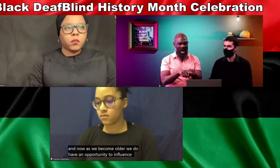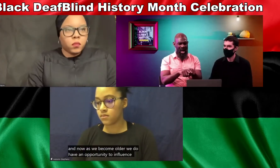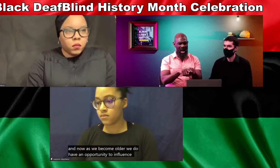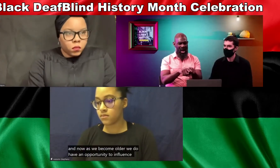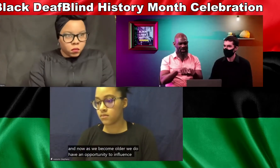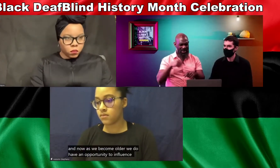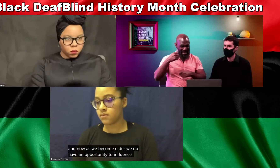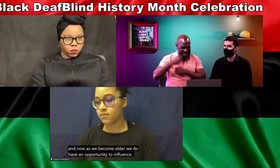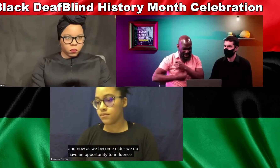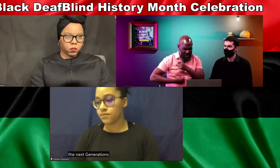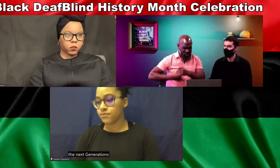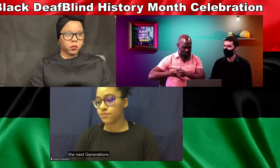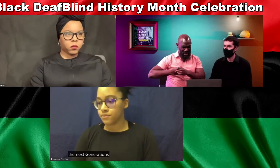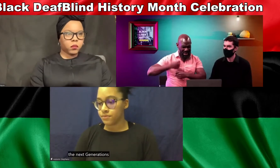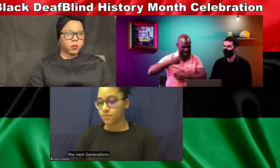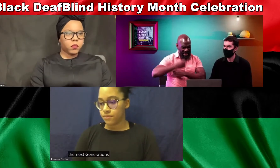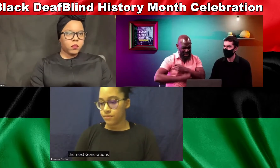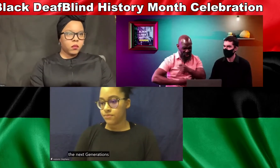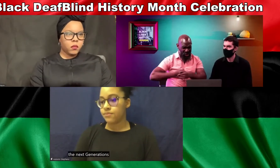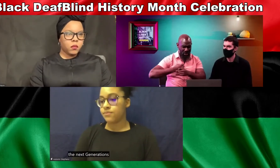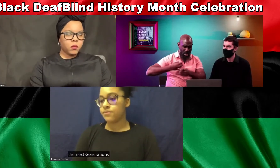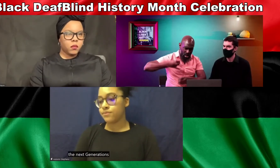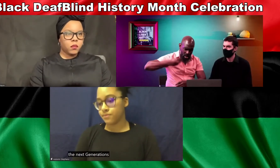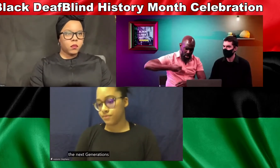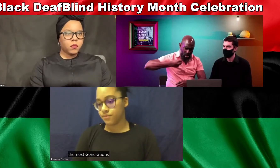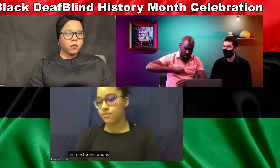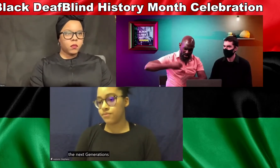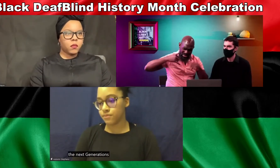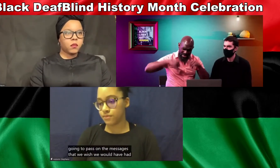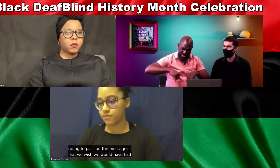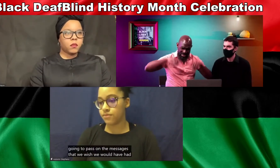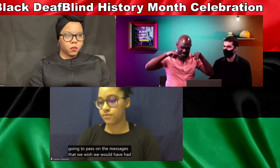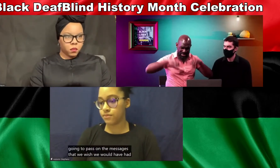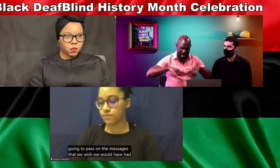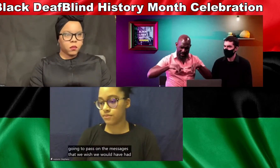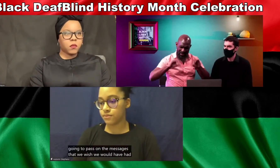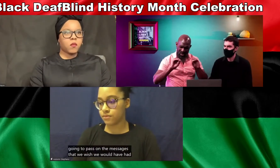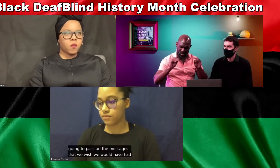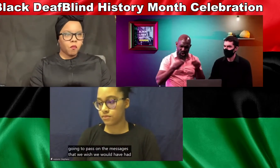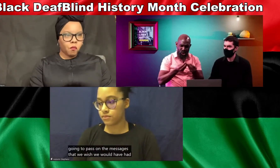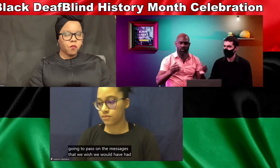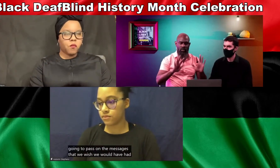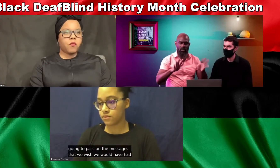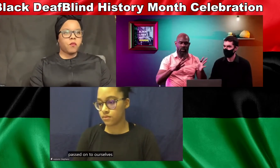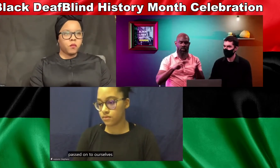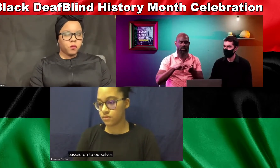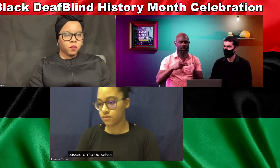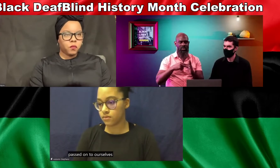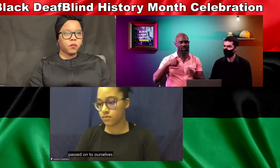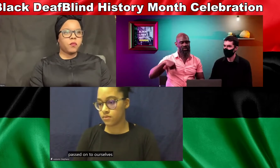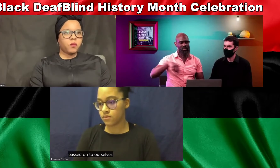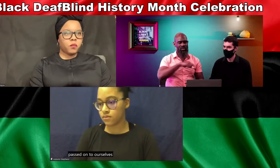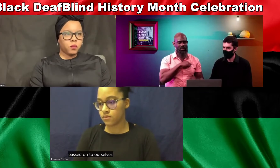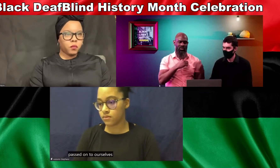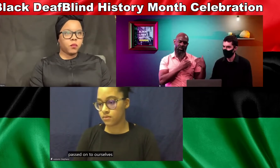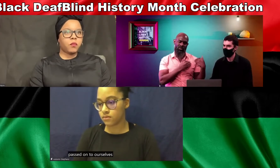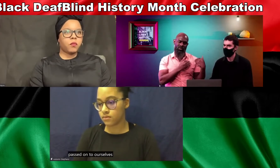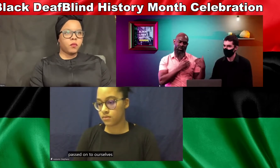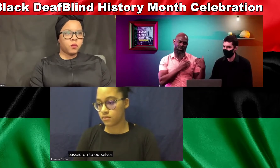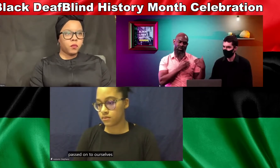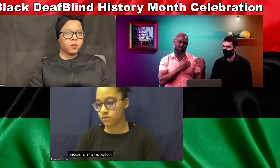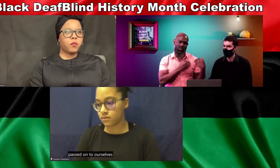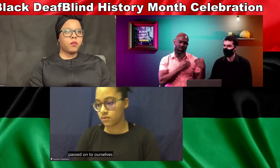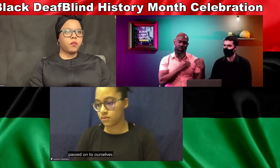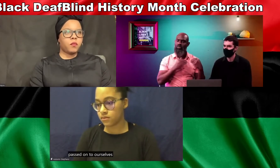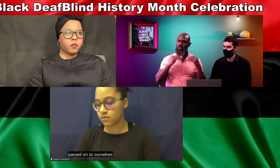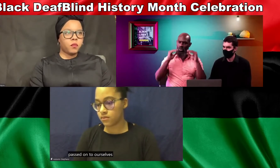pass on the messages that we wish we would have had passed on to ourselves after, years and years of experiencing that same discrimination and